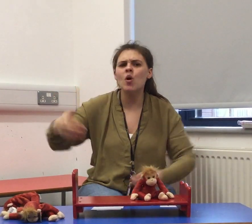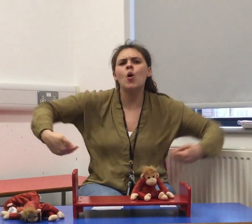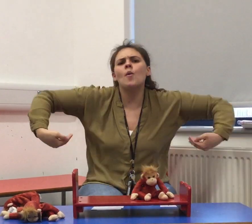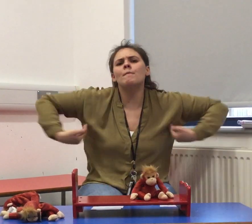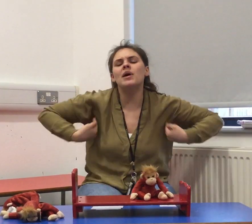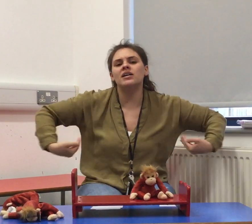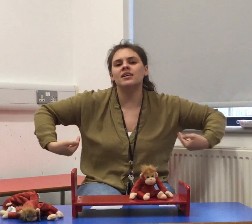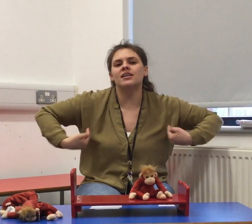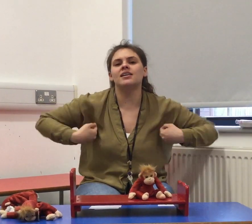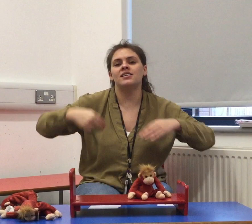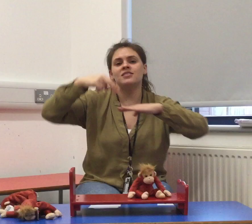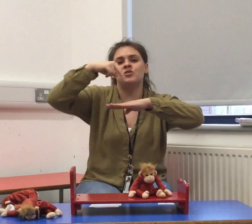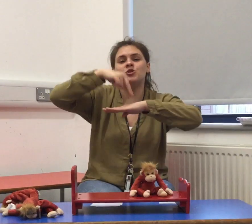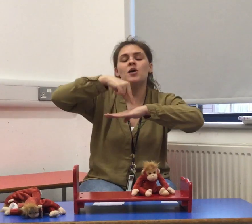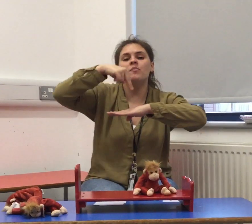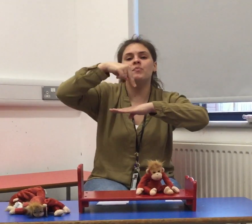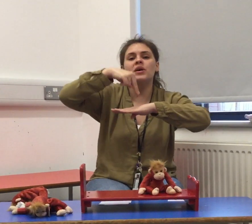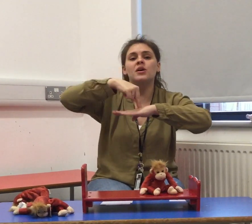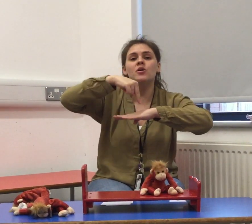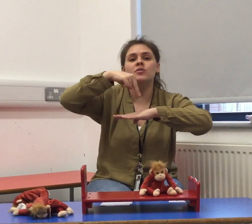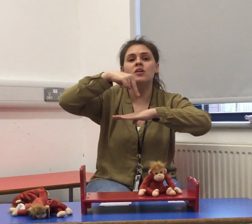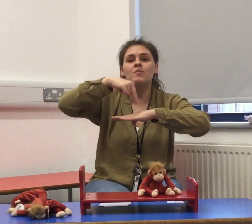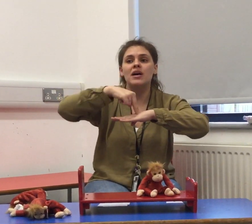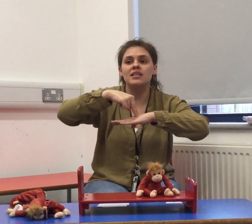more monkeys jumping on the bed.